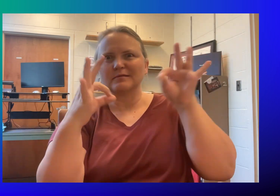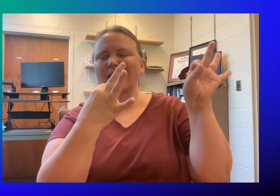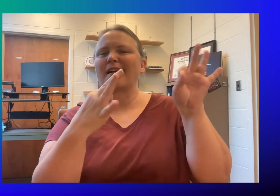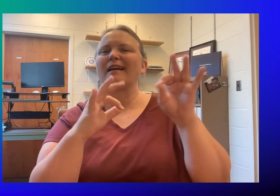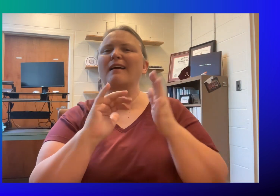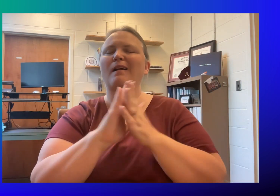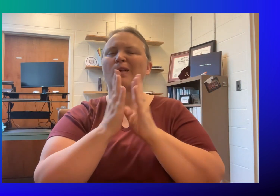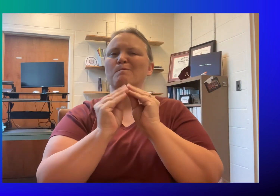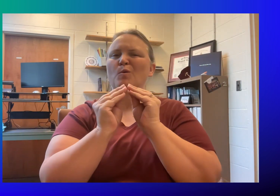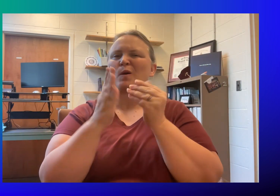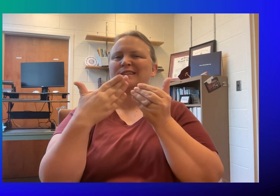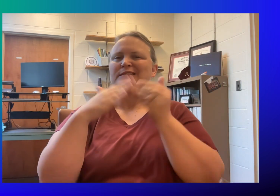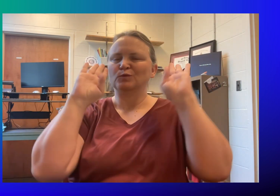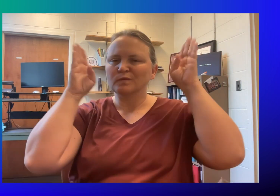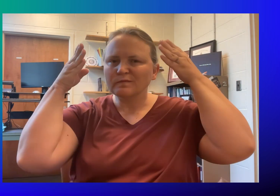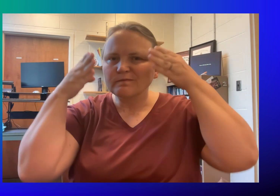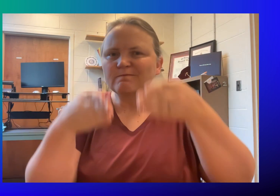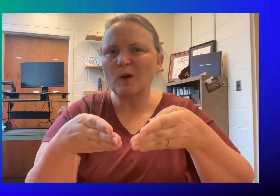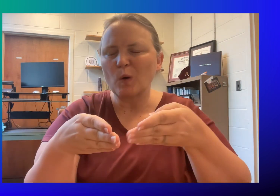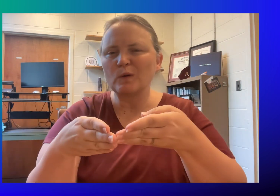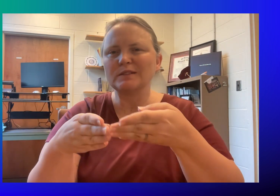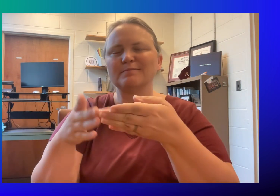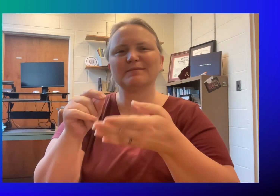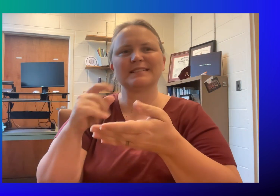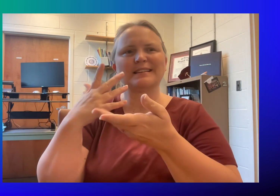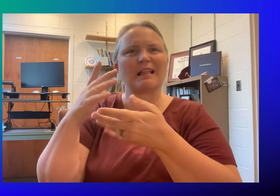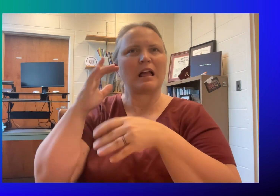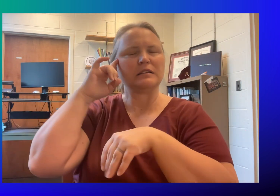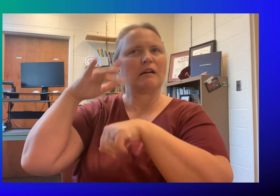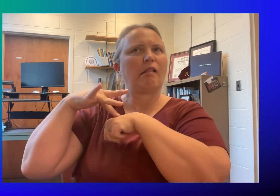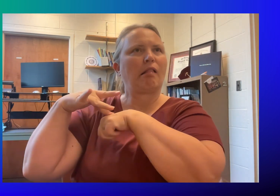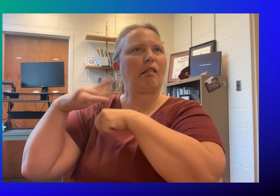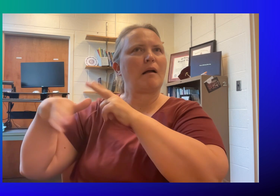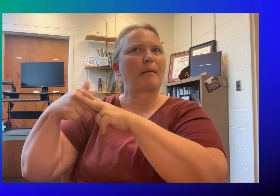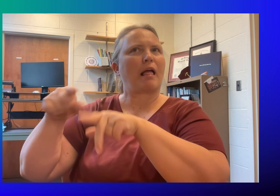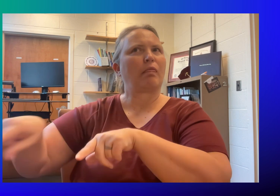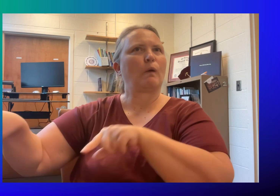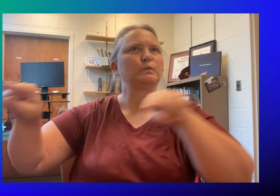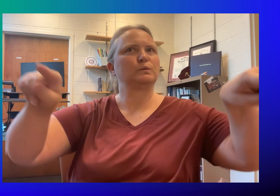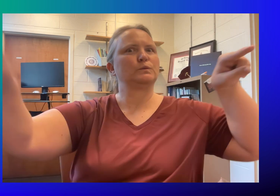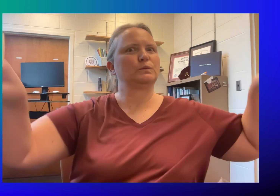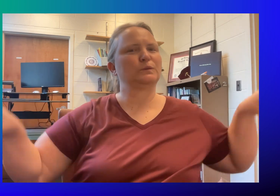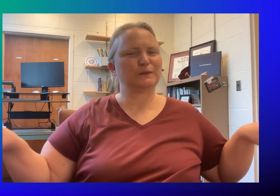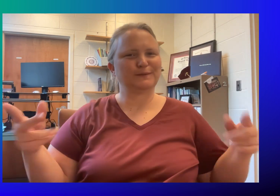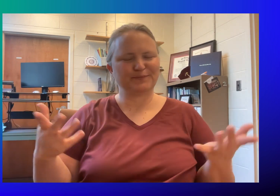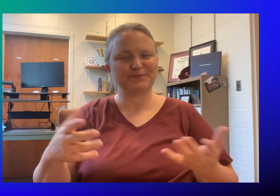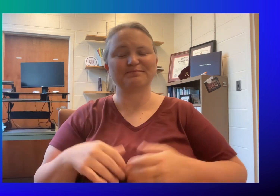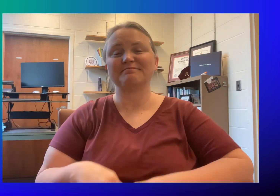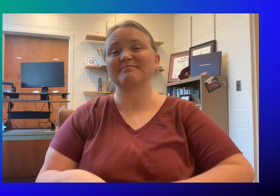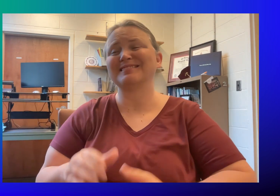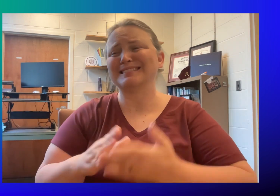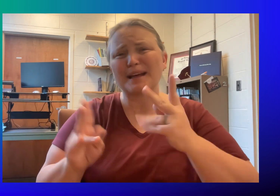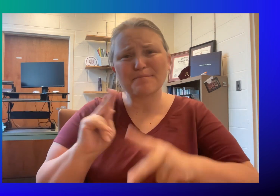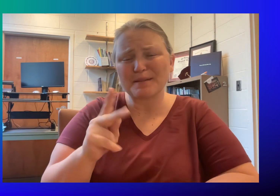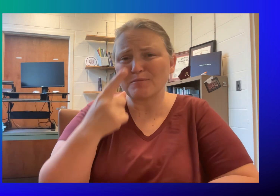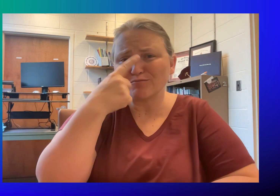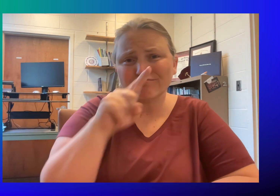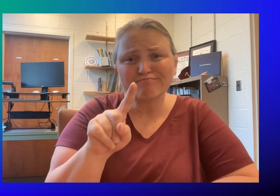and distractions, that can help us be more productive because it's less cognitive load that we're worrying about those things. Now, some people love to work